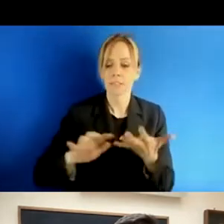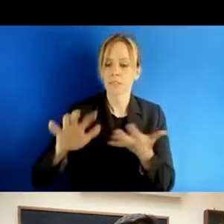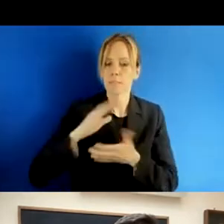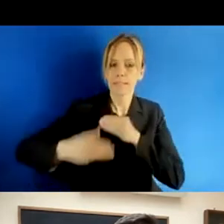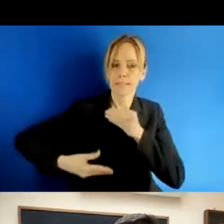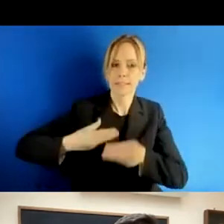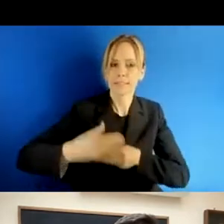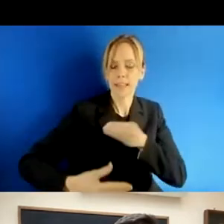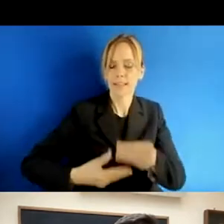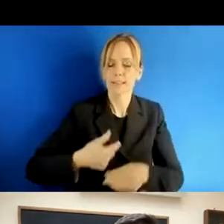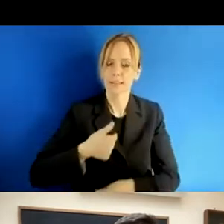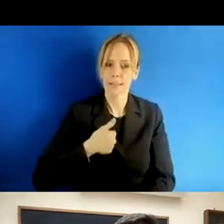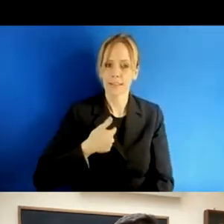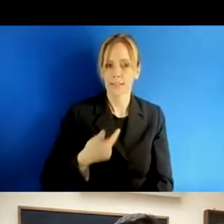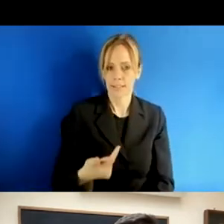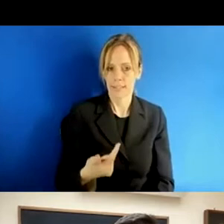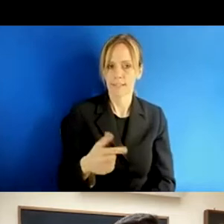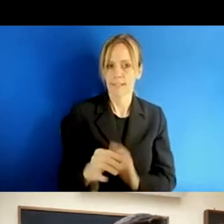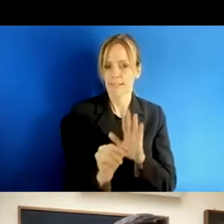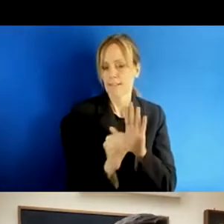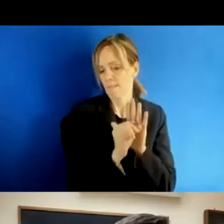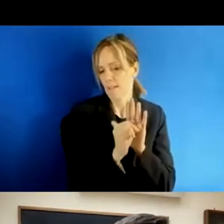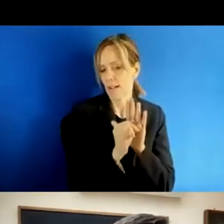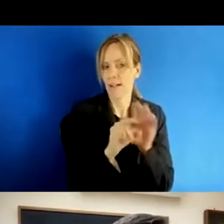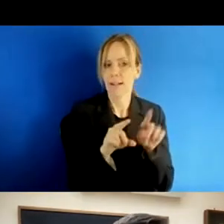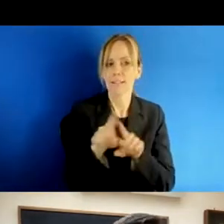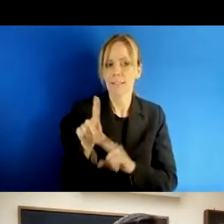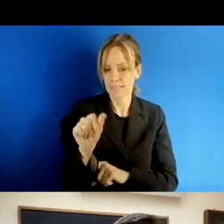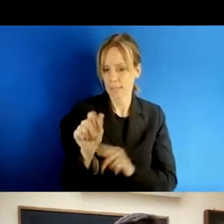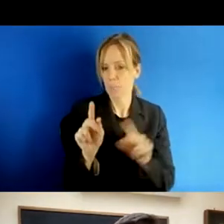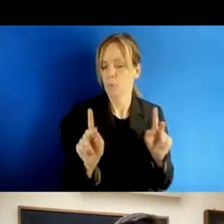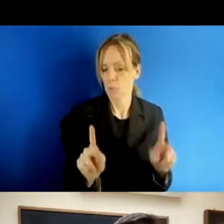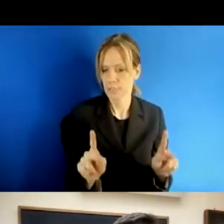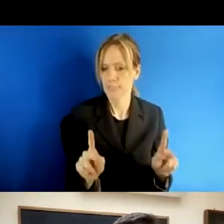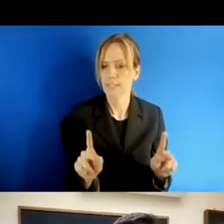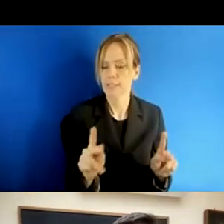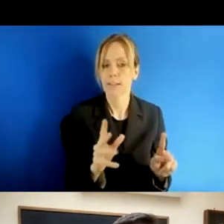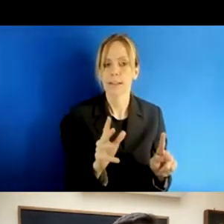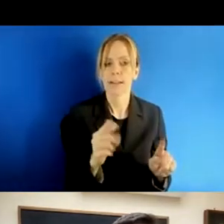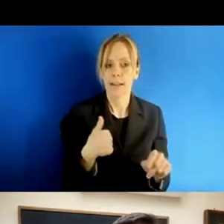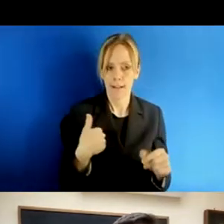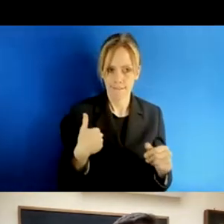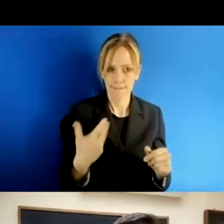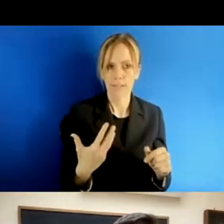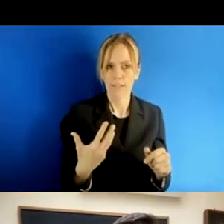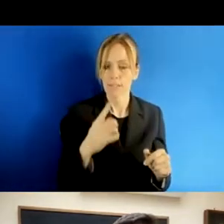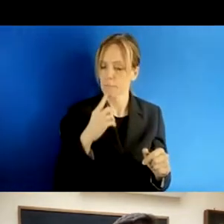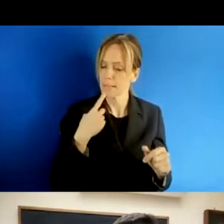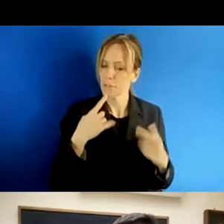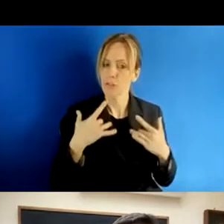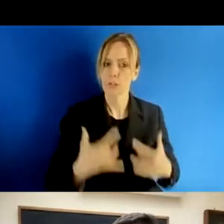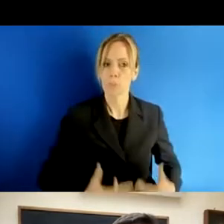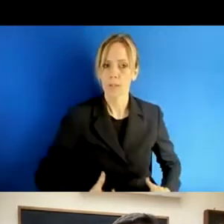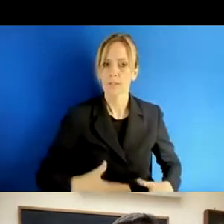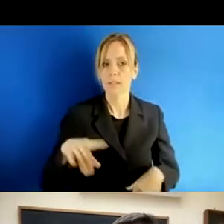have identity as a disabled person. I have major depressive disorder and a chronic